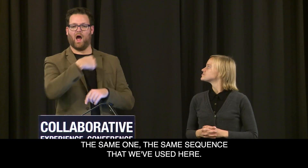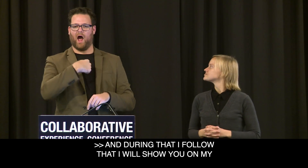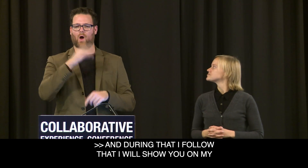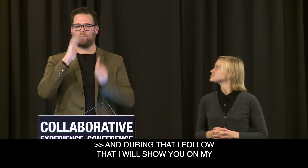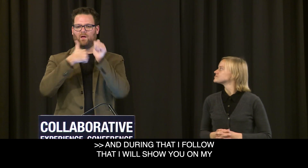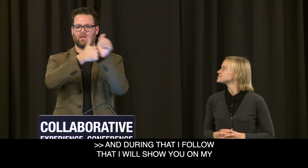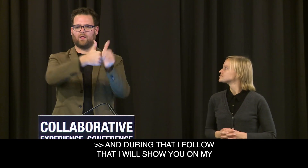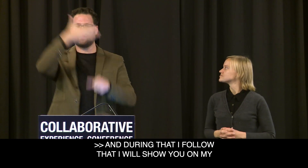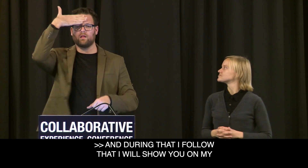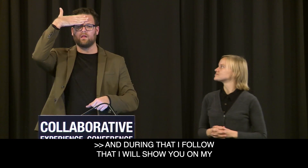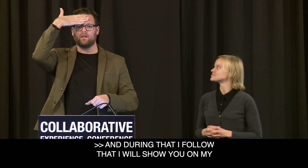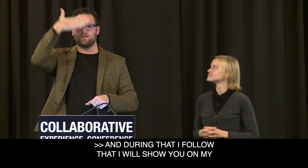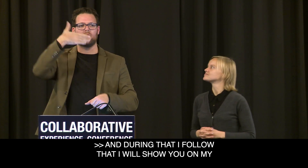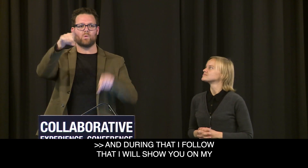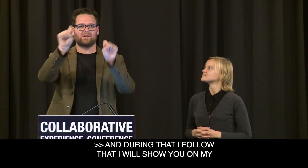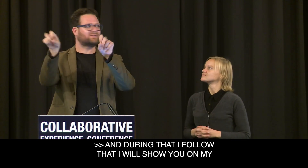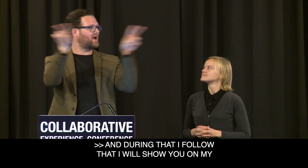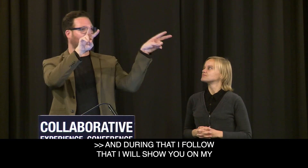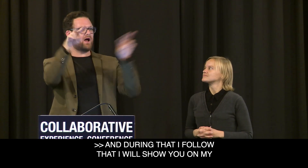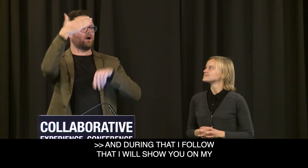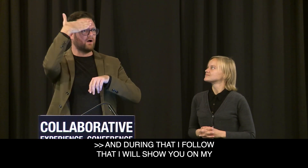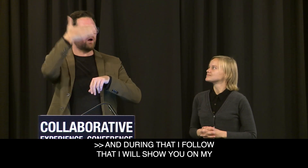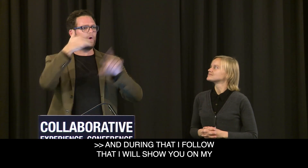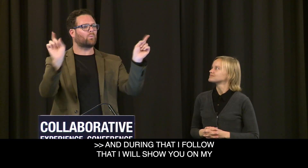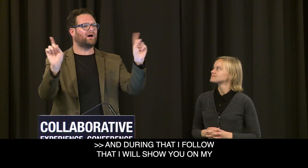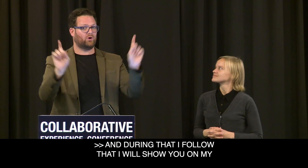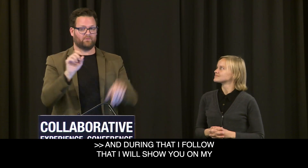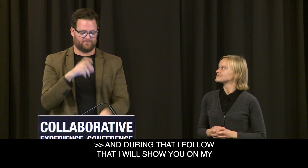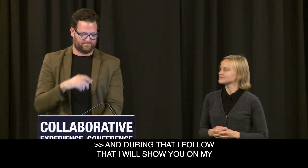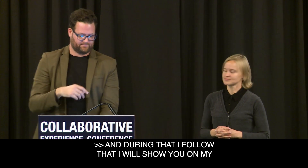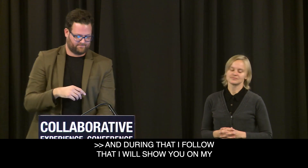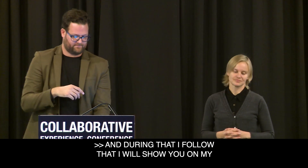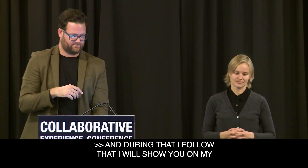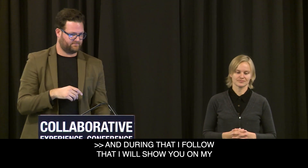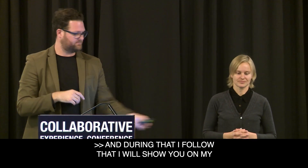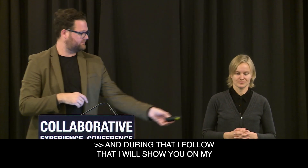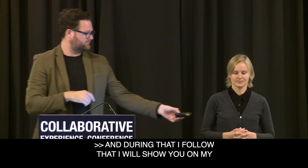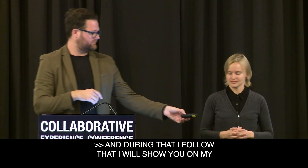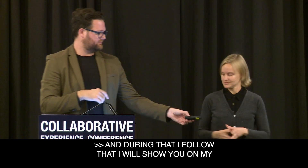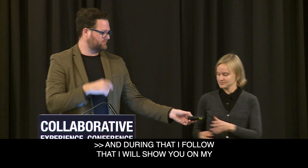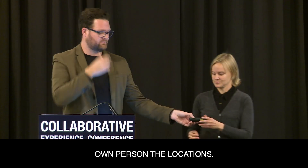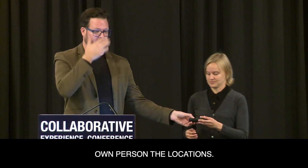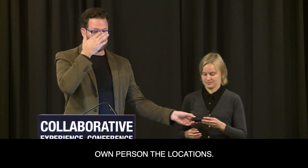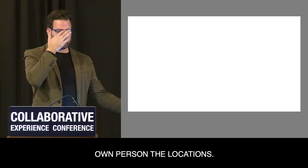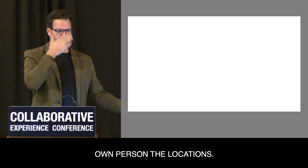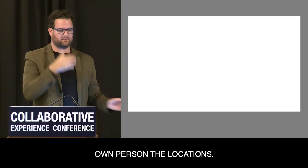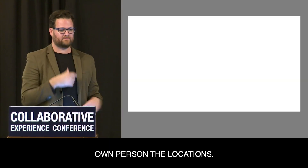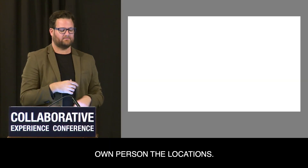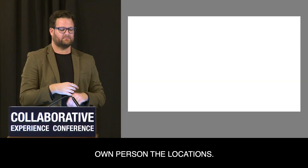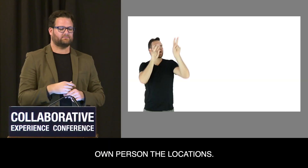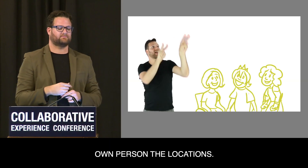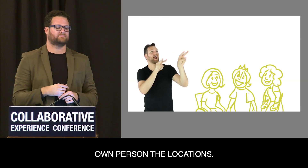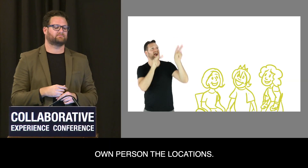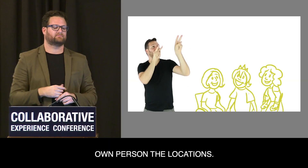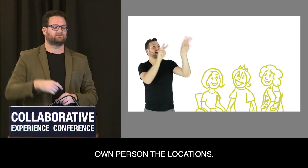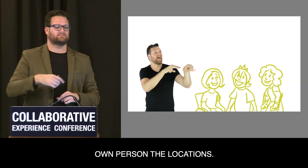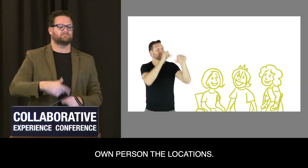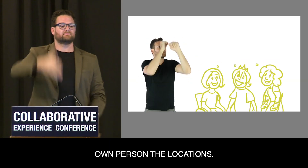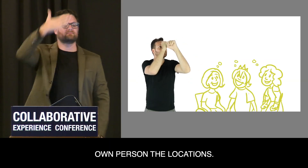And during that, I follow that you can say, I will show you on my own person the